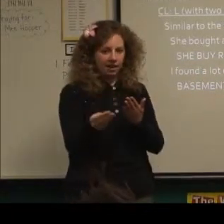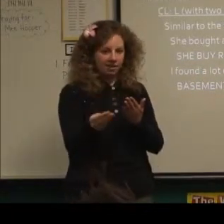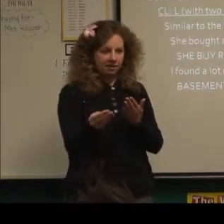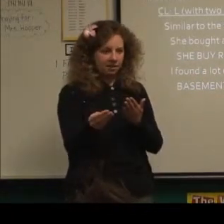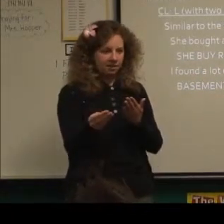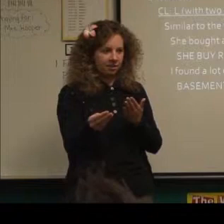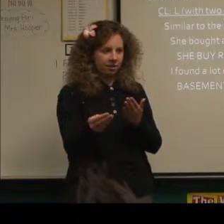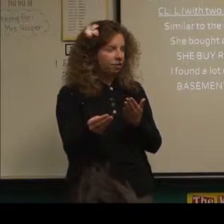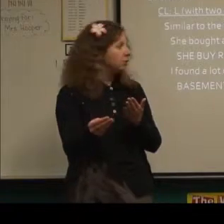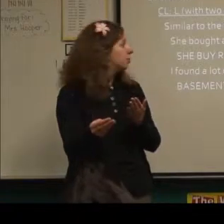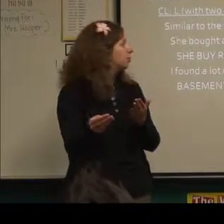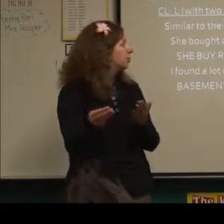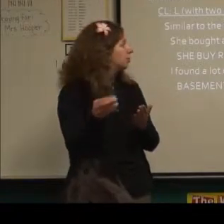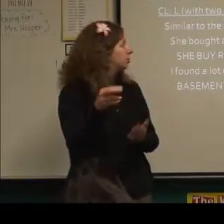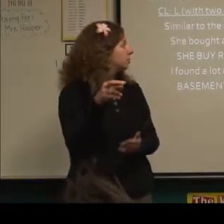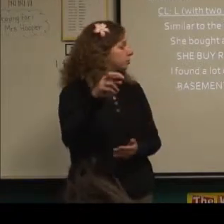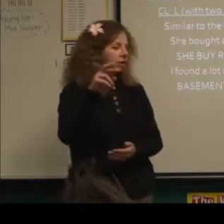buy rug,